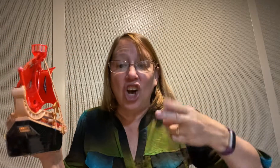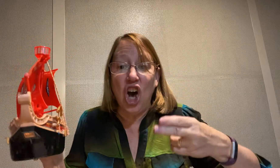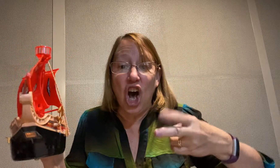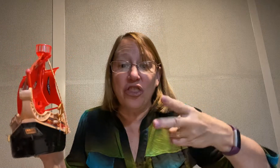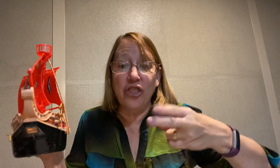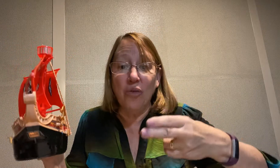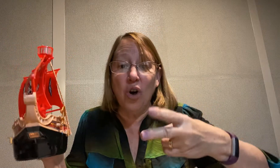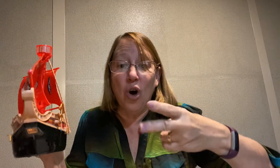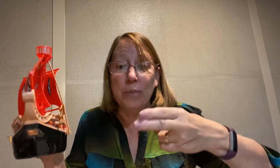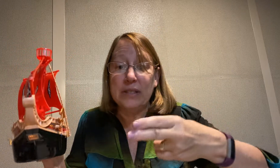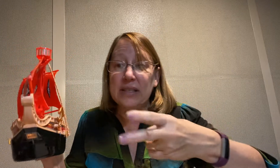Cut the ropes.